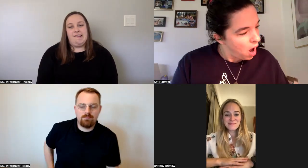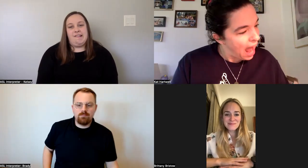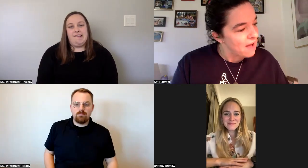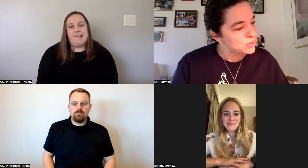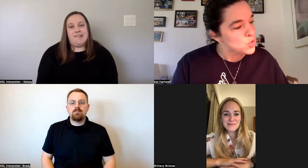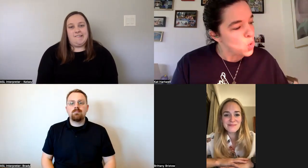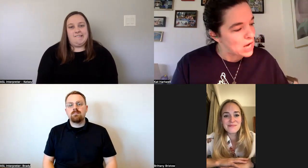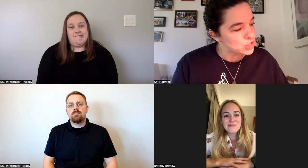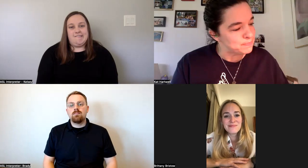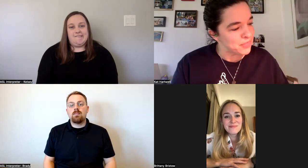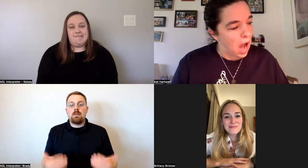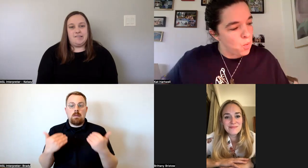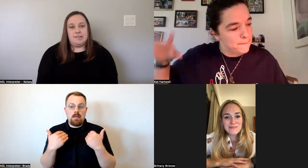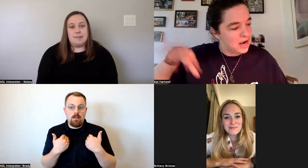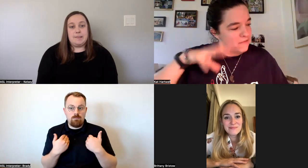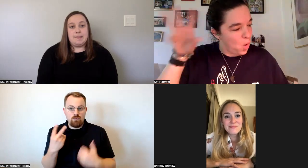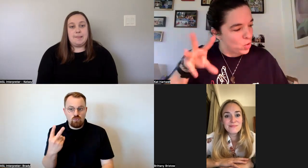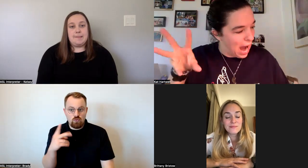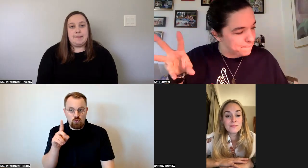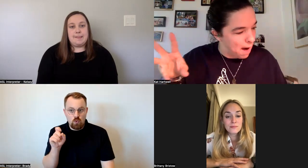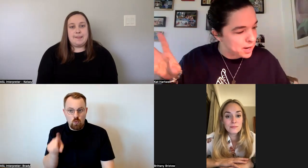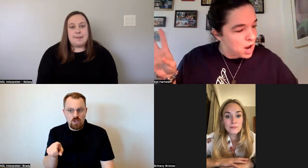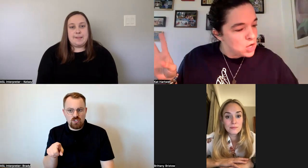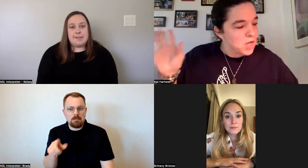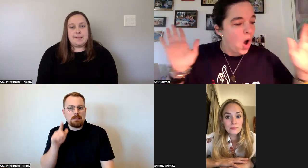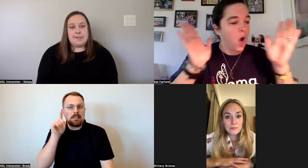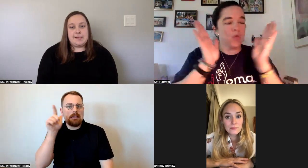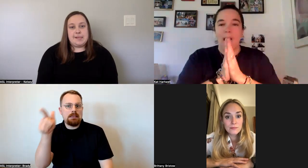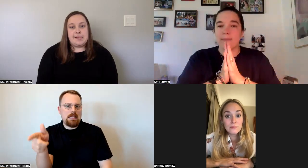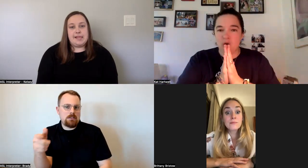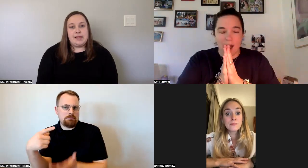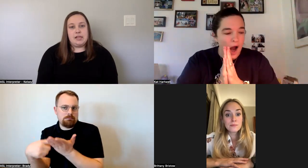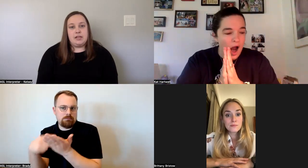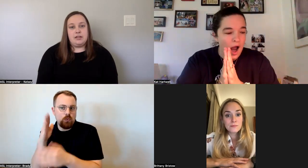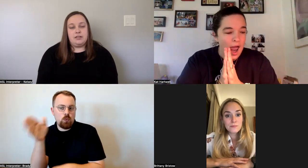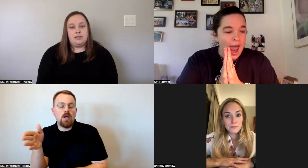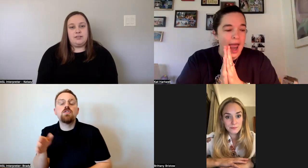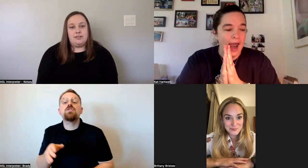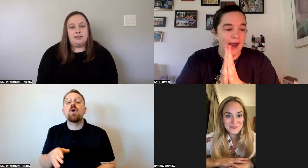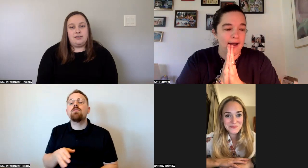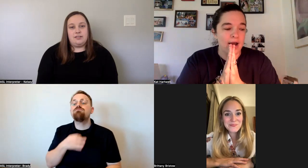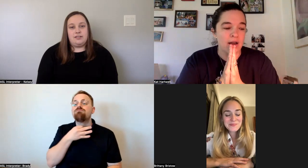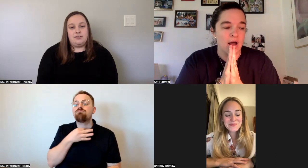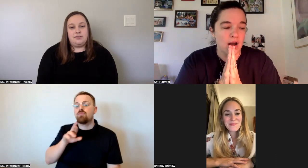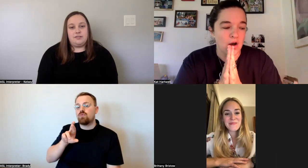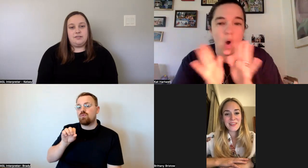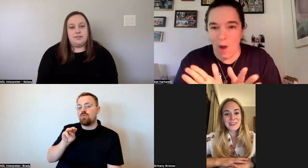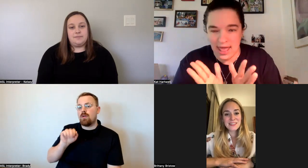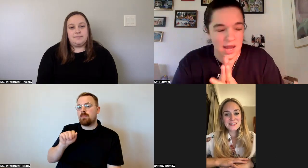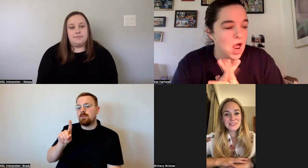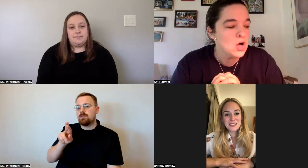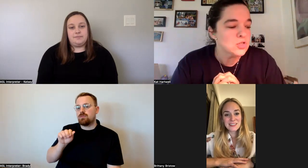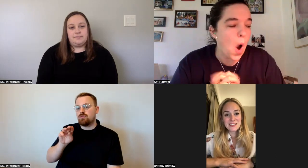Now I have 2 questions, but that will be for the wrap up. So Romadrama and